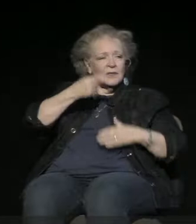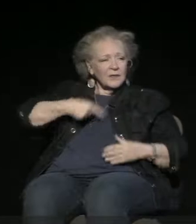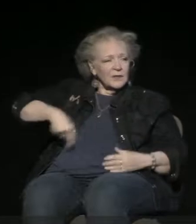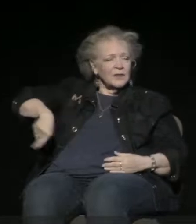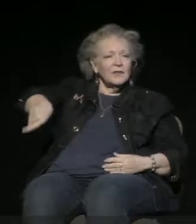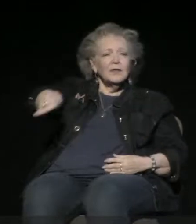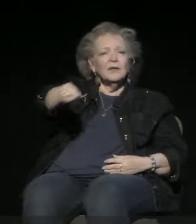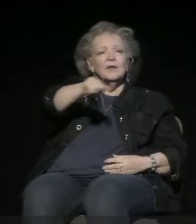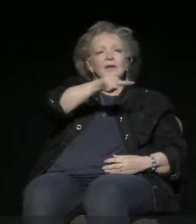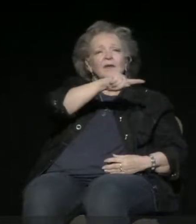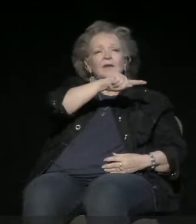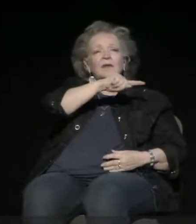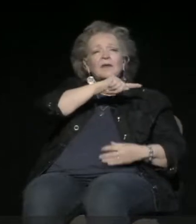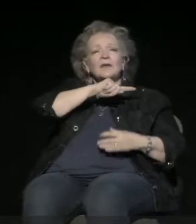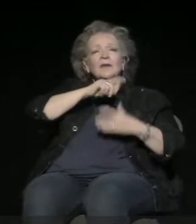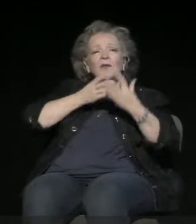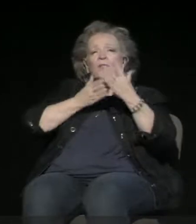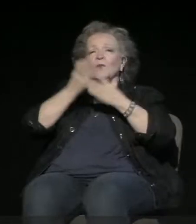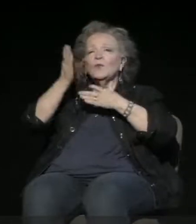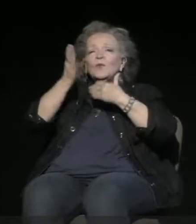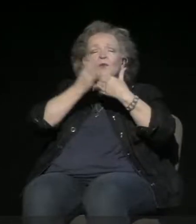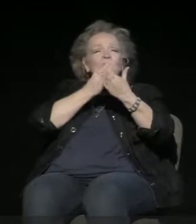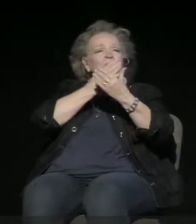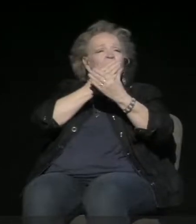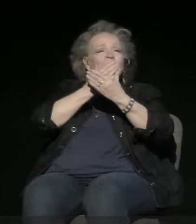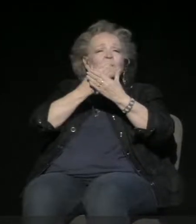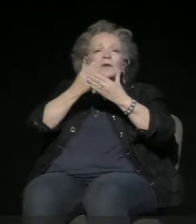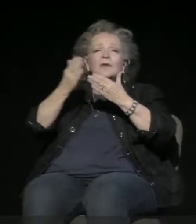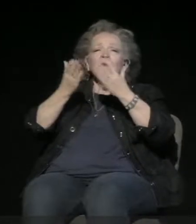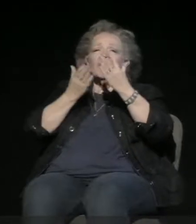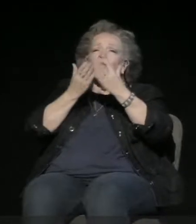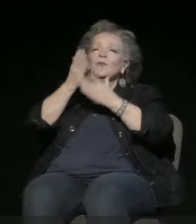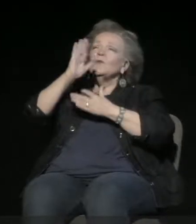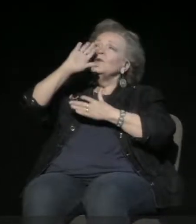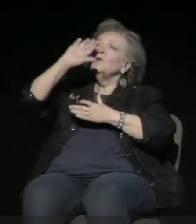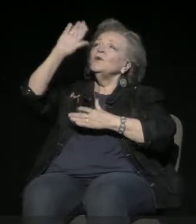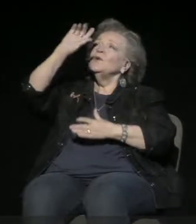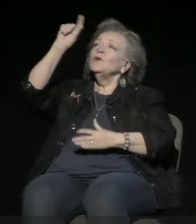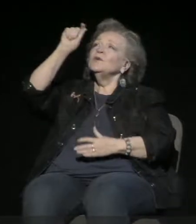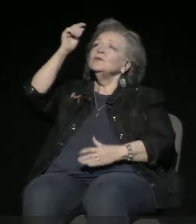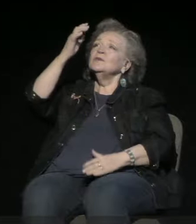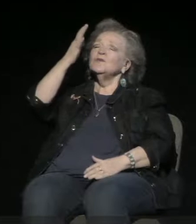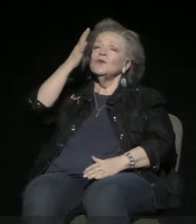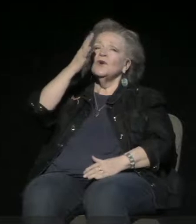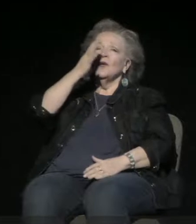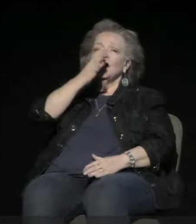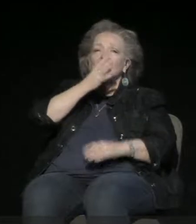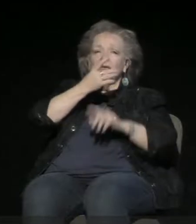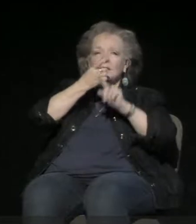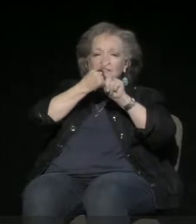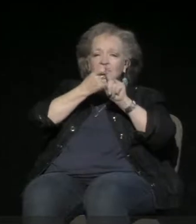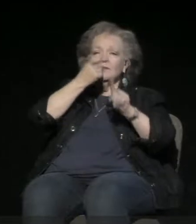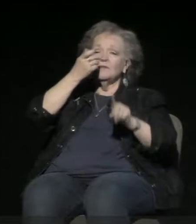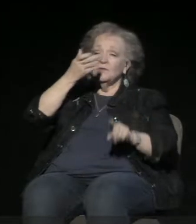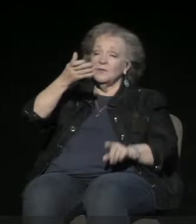me through it all by the grace of God.